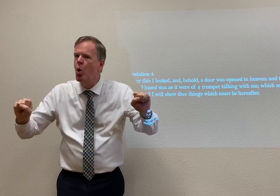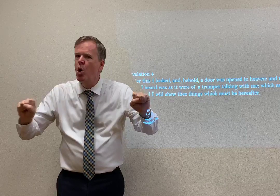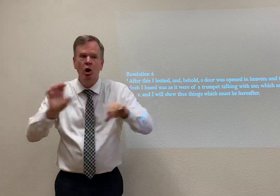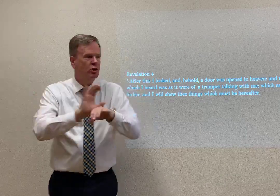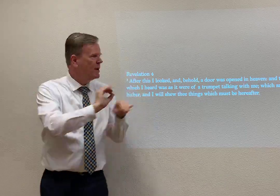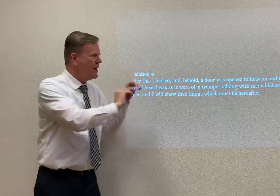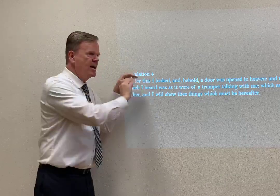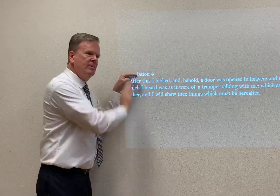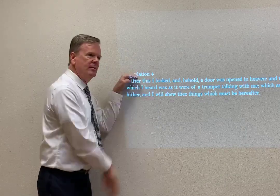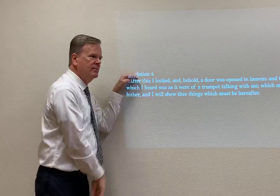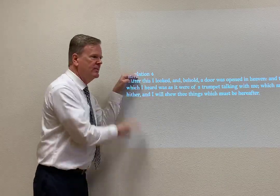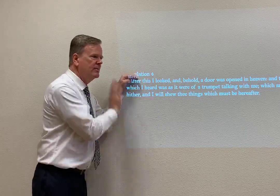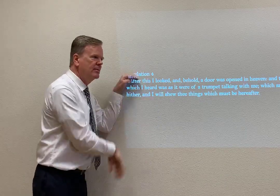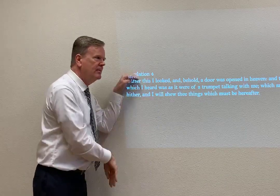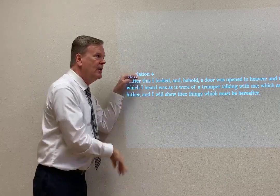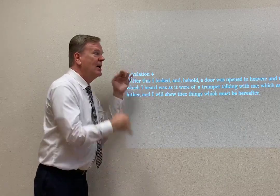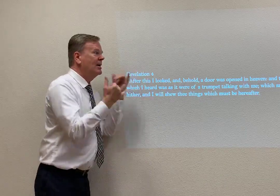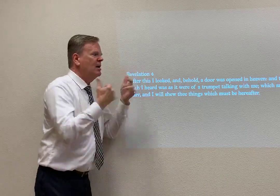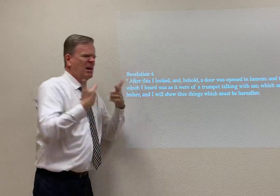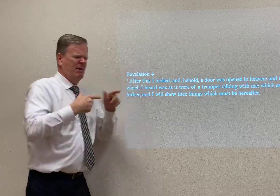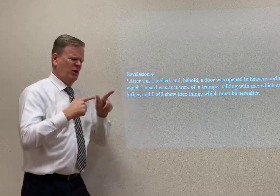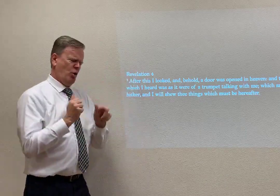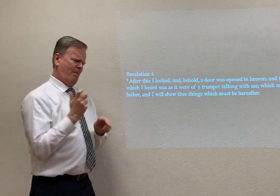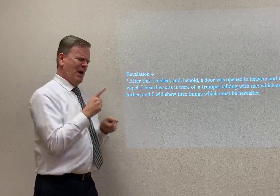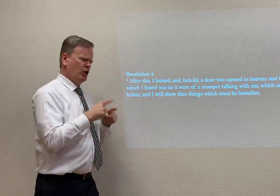So we notice that after Revelation chapter 4,